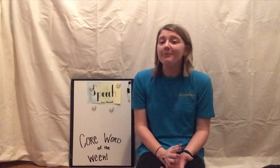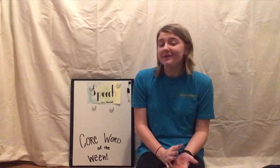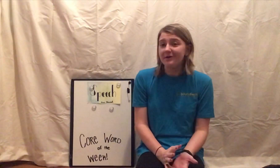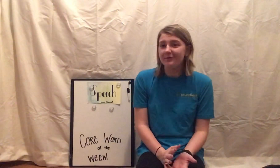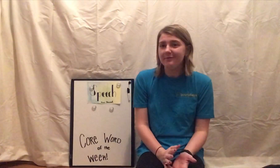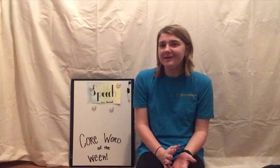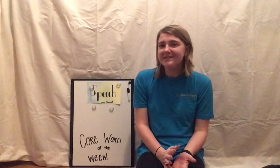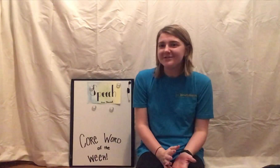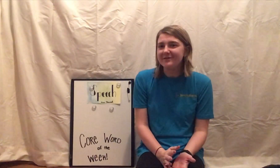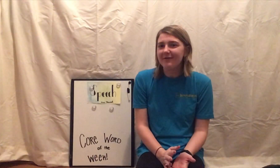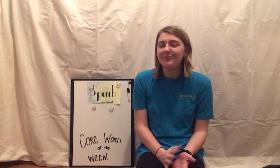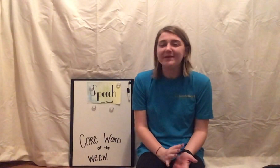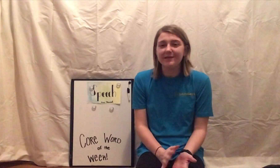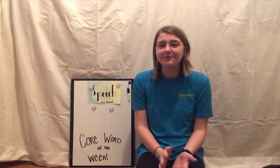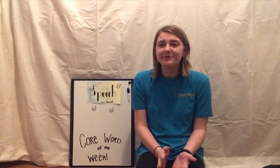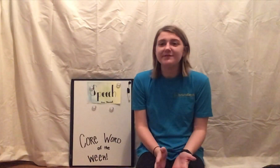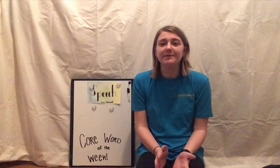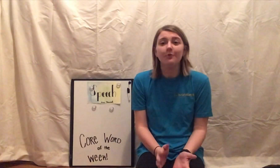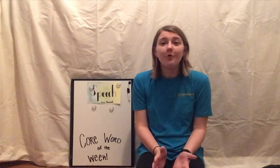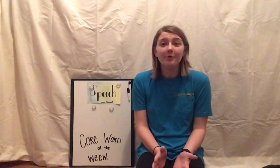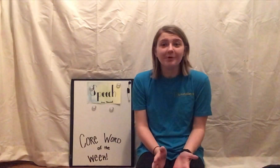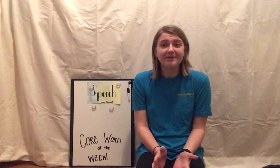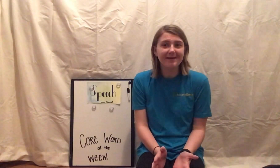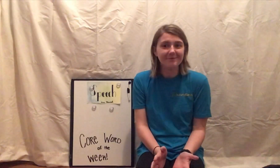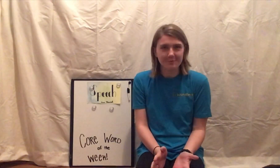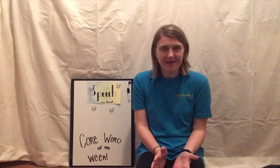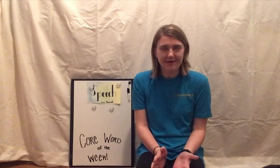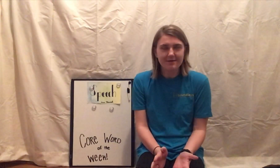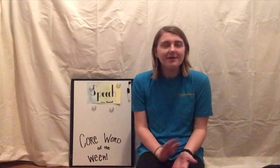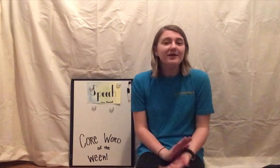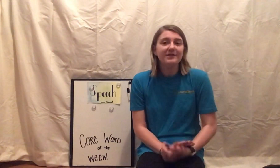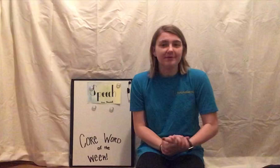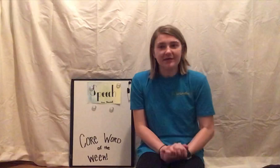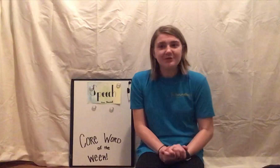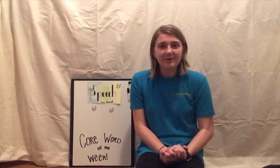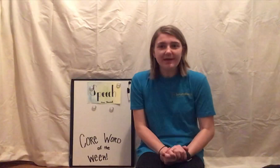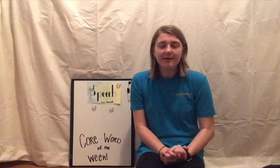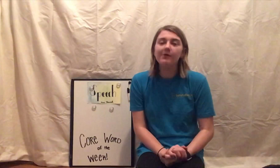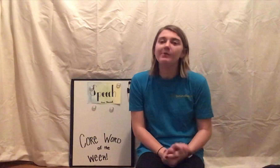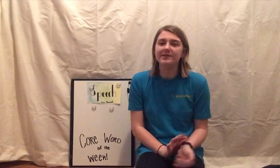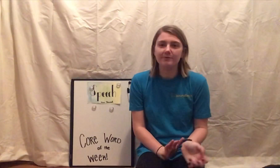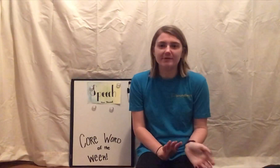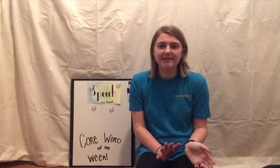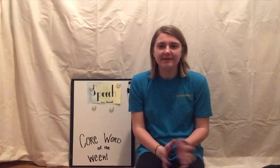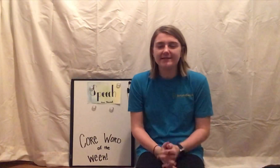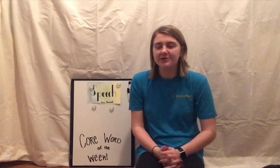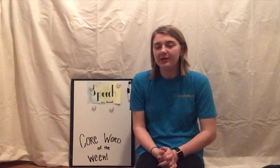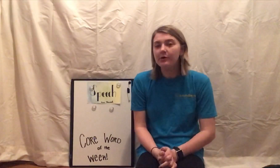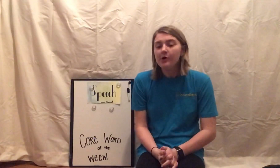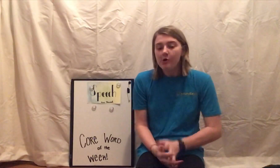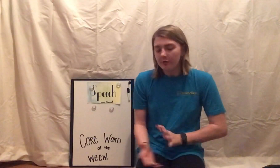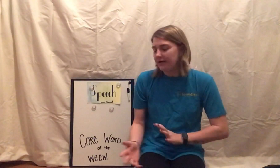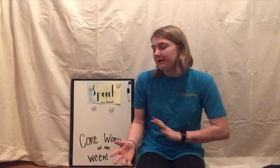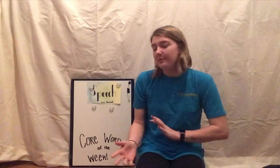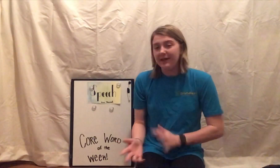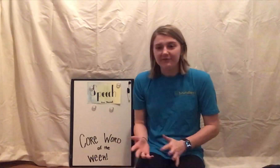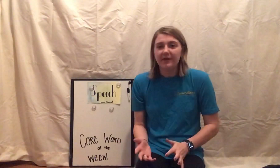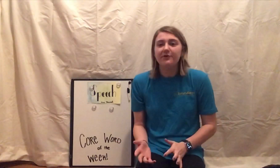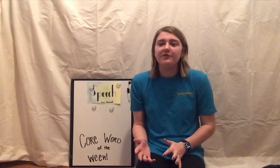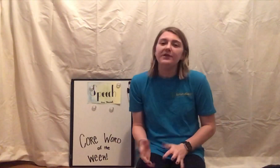thought a great way to do that would be to introduce some core words of the week. So each week, while school is out of session, we're going to make a video for you